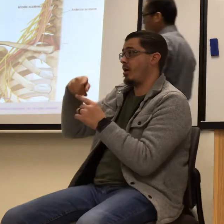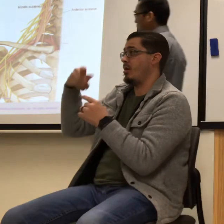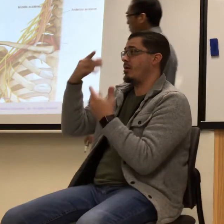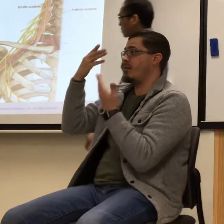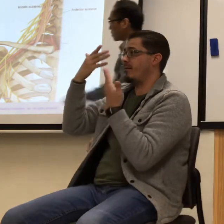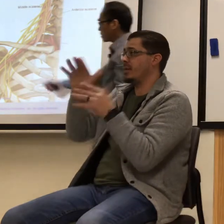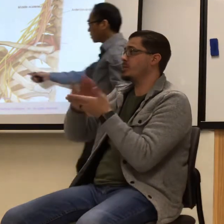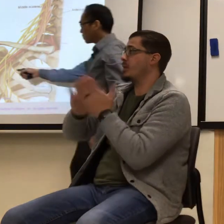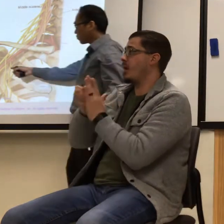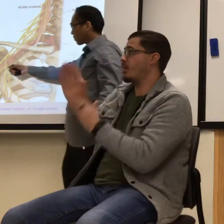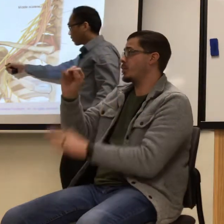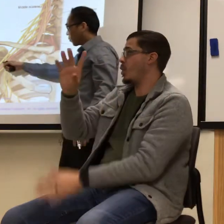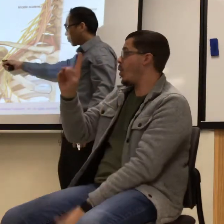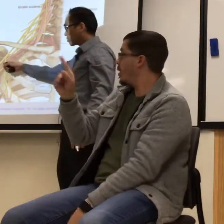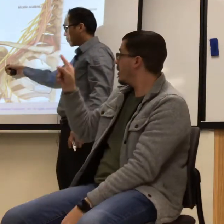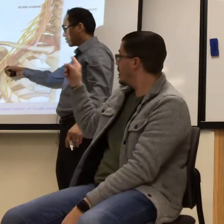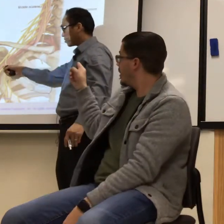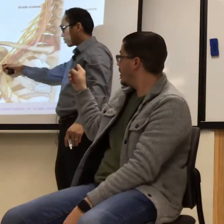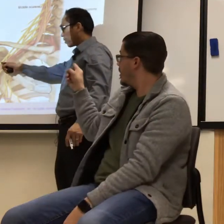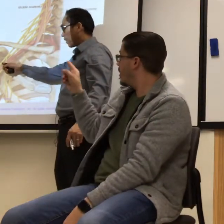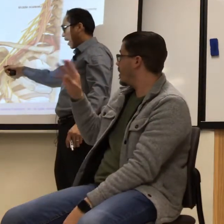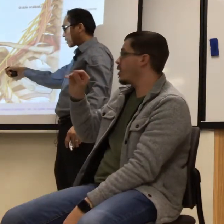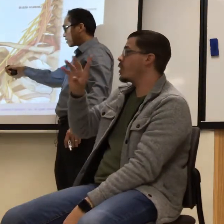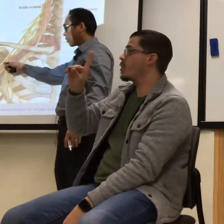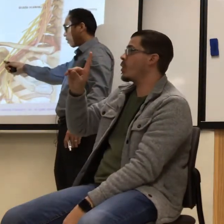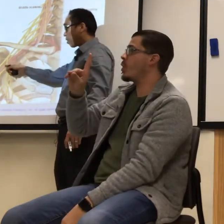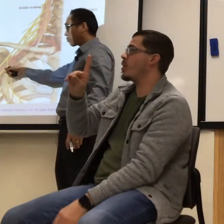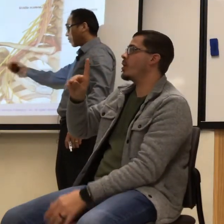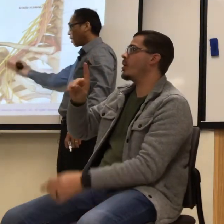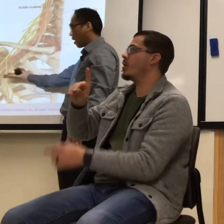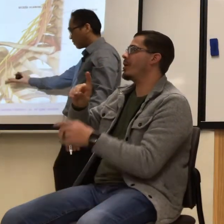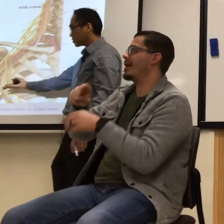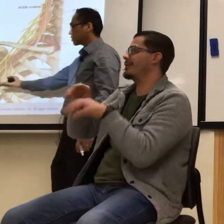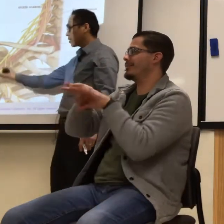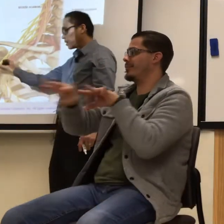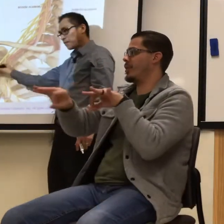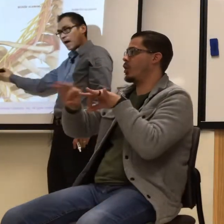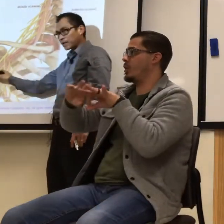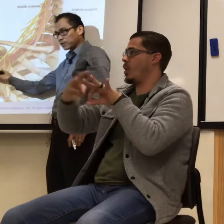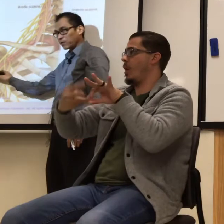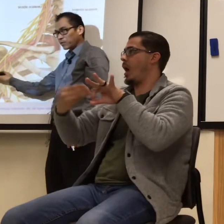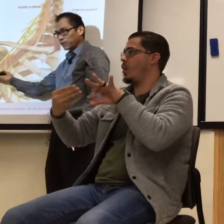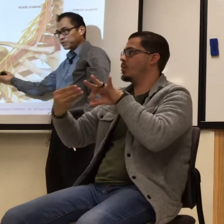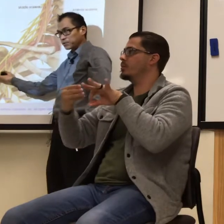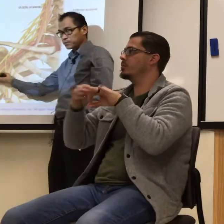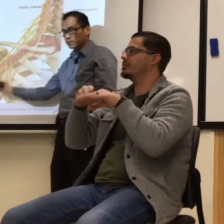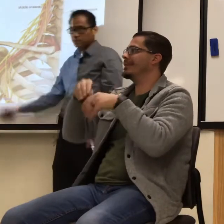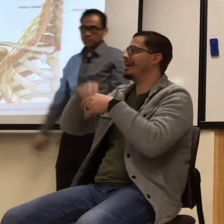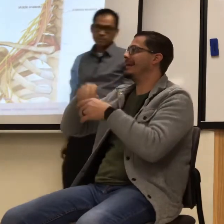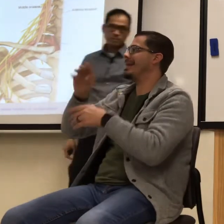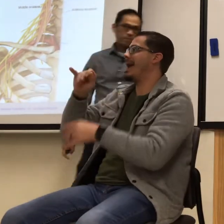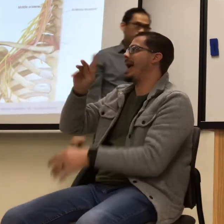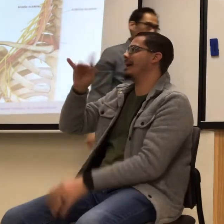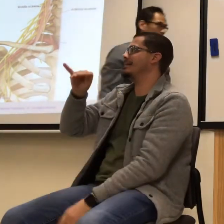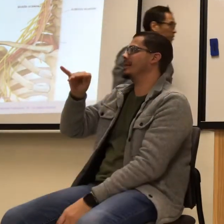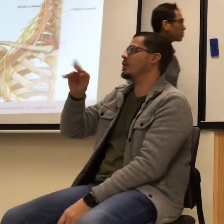to cords, the cords are positioned around the axillary artery, obviously in the axillary region.